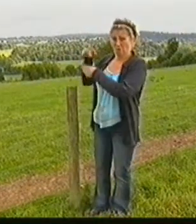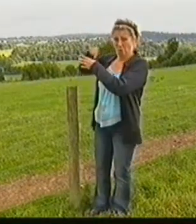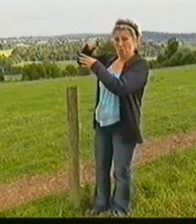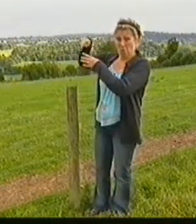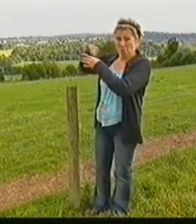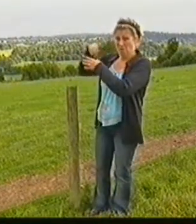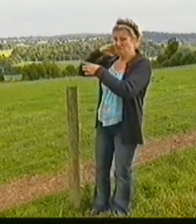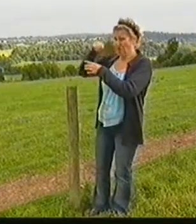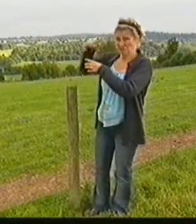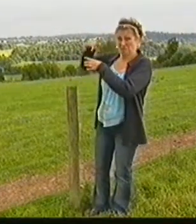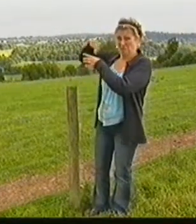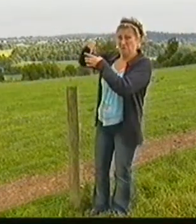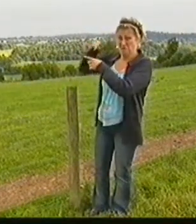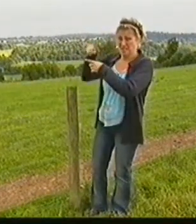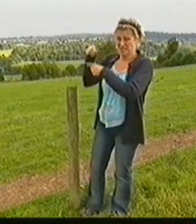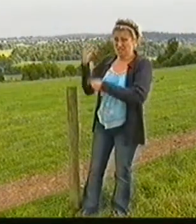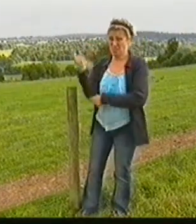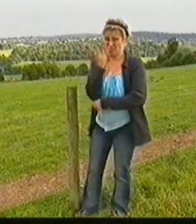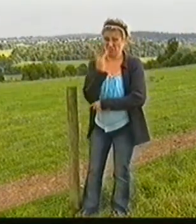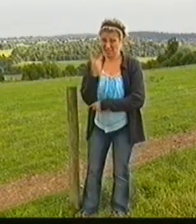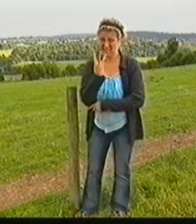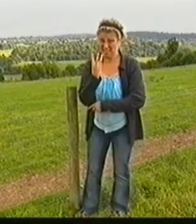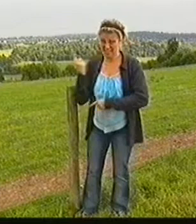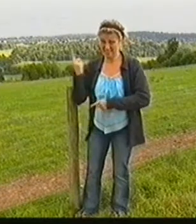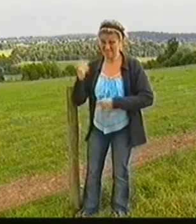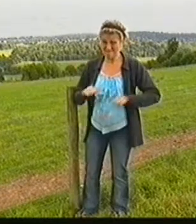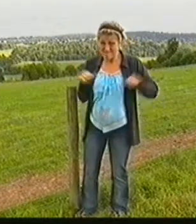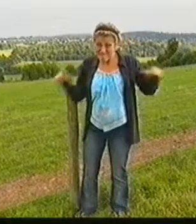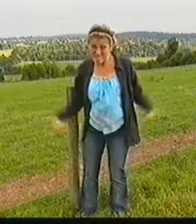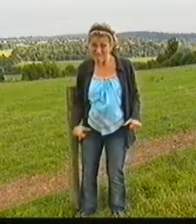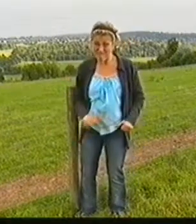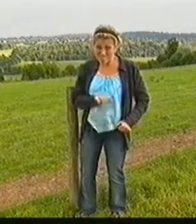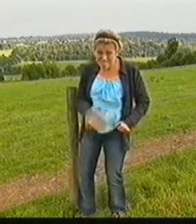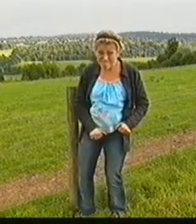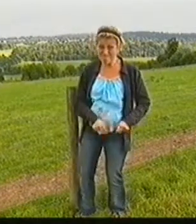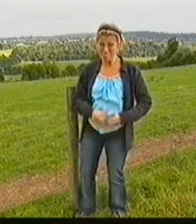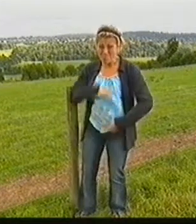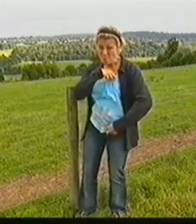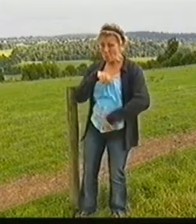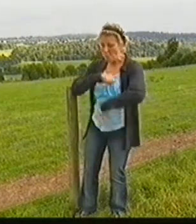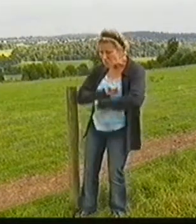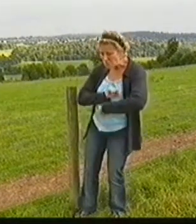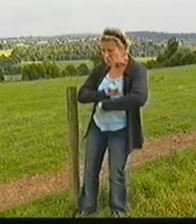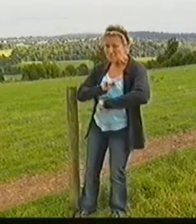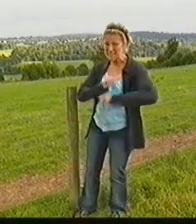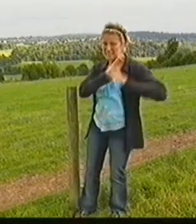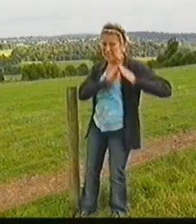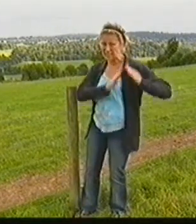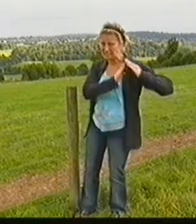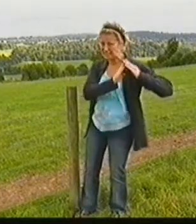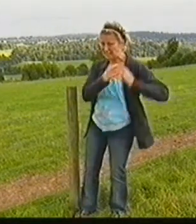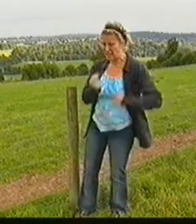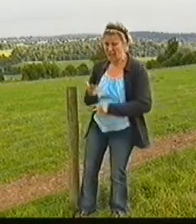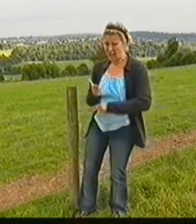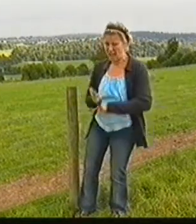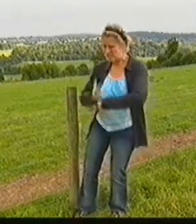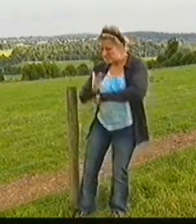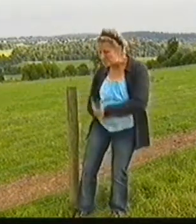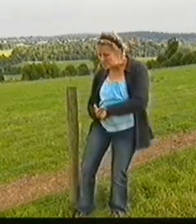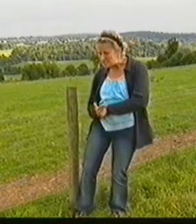Outside the Fox's hole, Boggis and Bunce and Bean sat beside their tents with their guns on their laps.